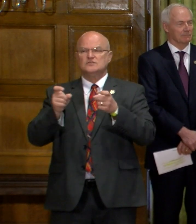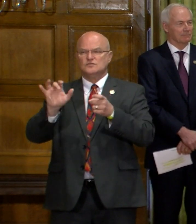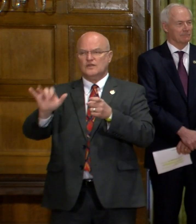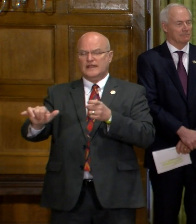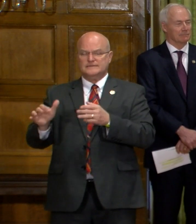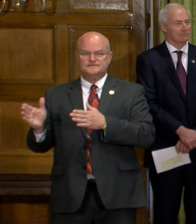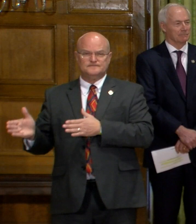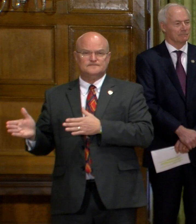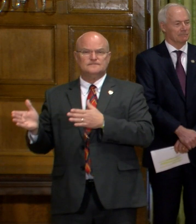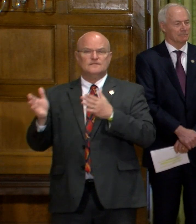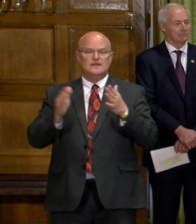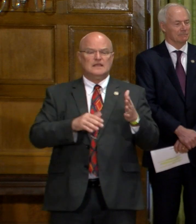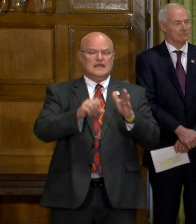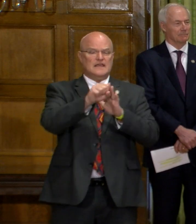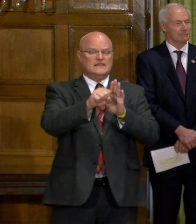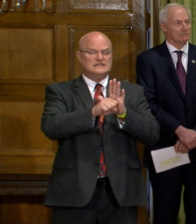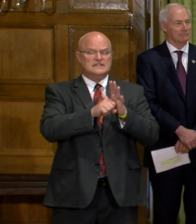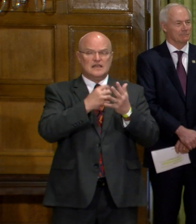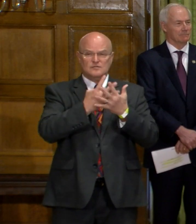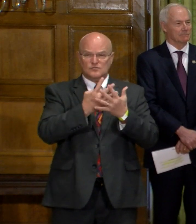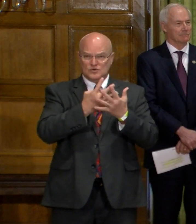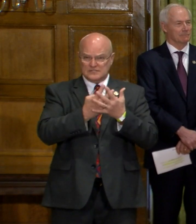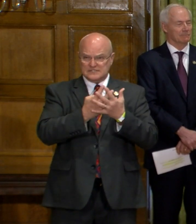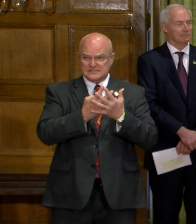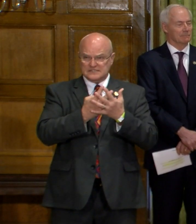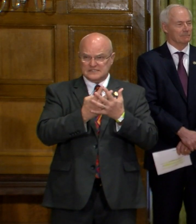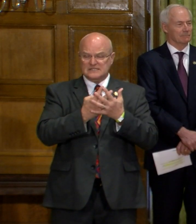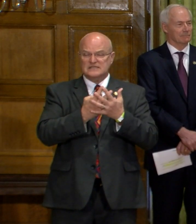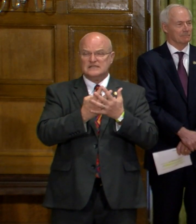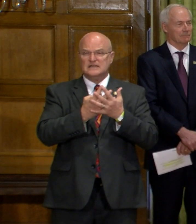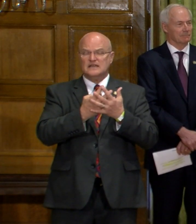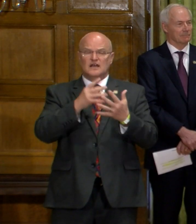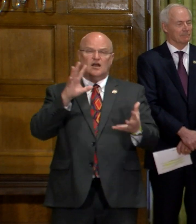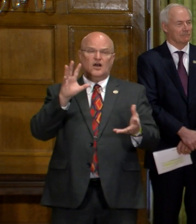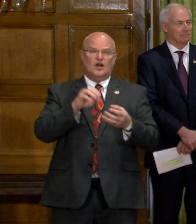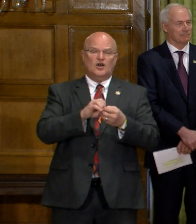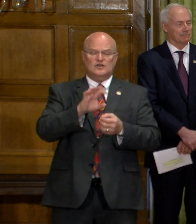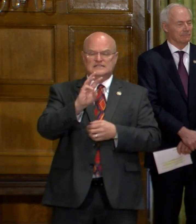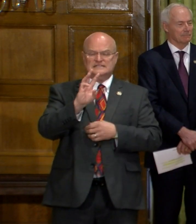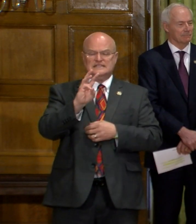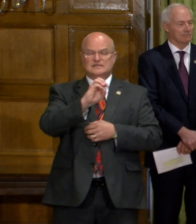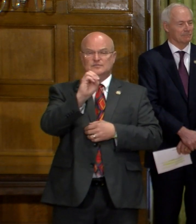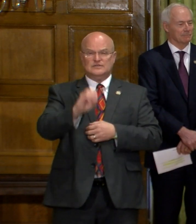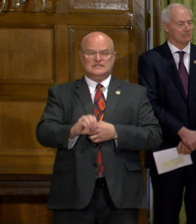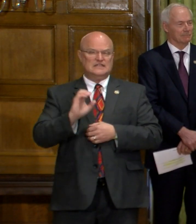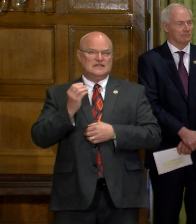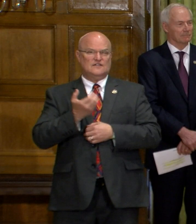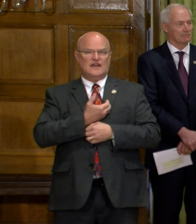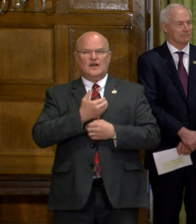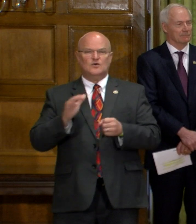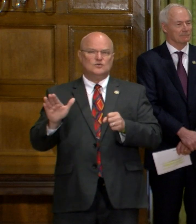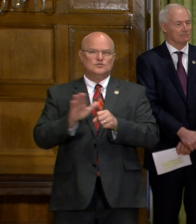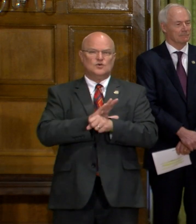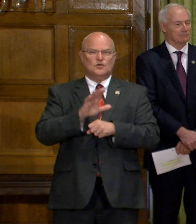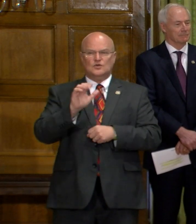control. The state facilities have been a total 6% of our total